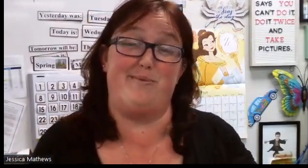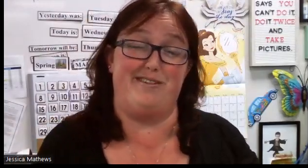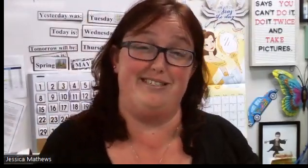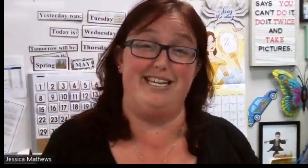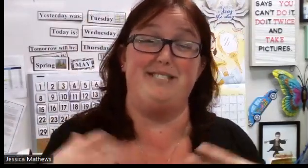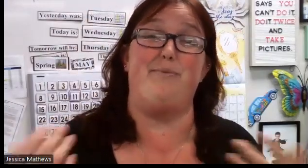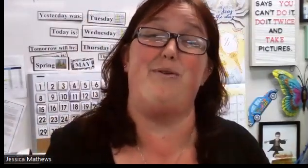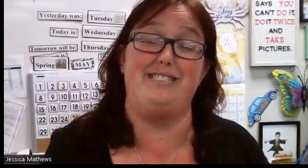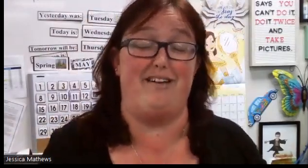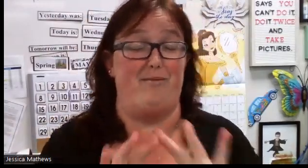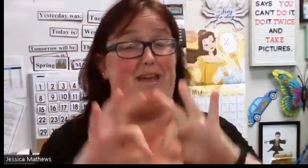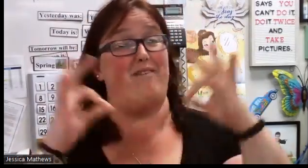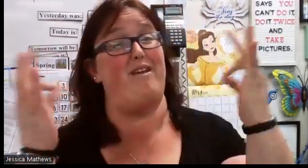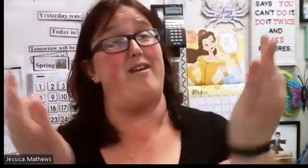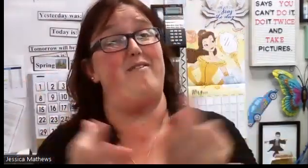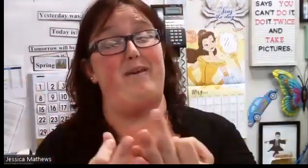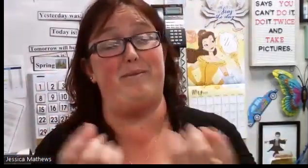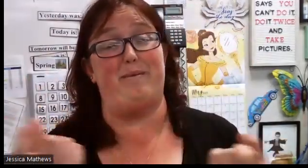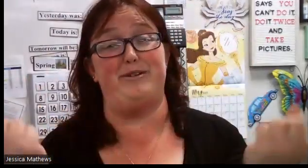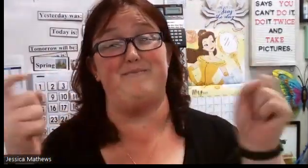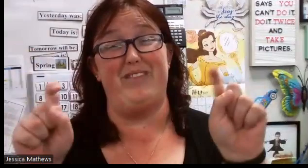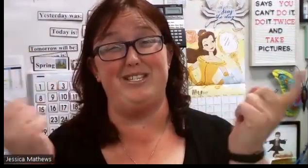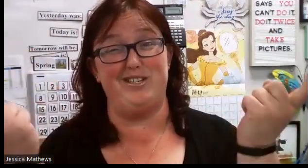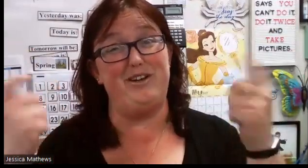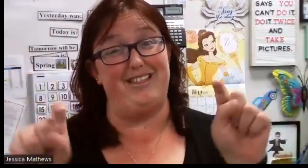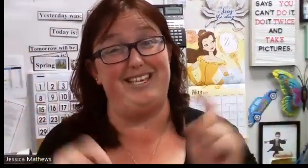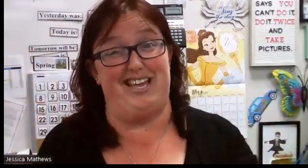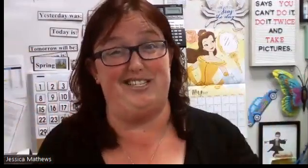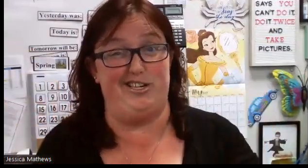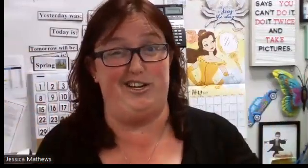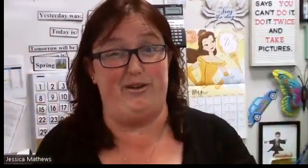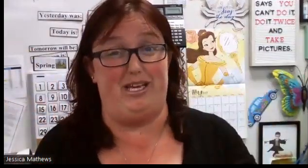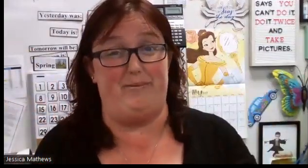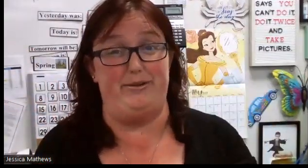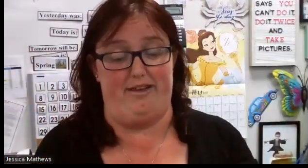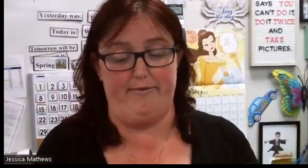respite workers, any support staff you may have, family members. They ask you to do the things they ask you to do to keep you safe.